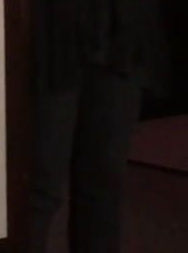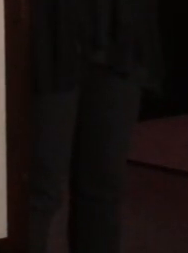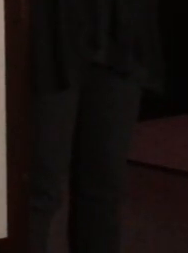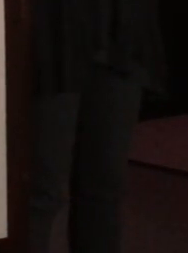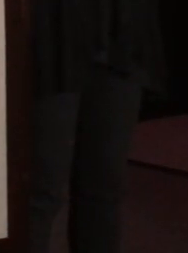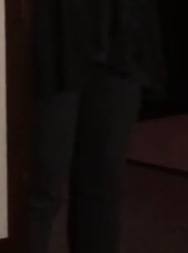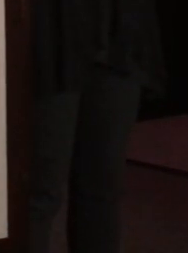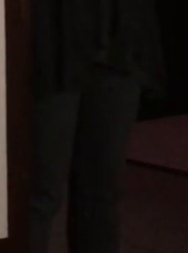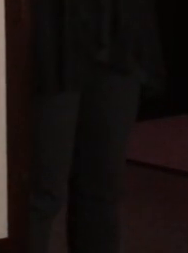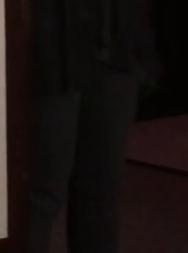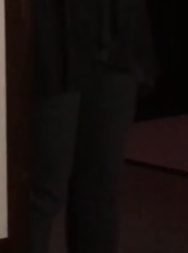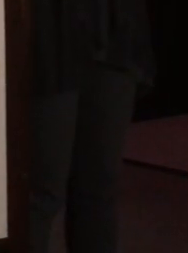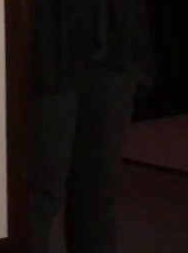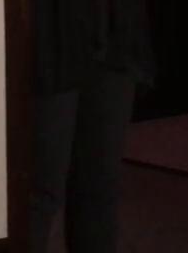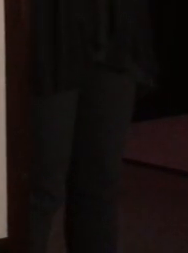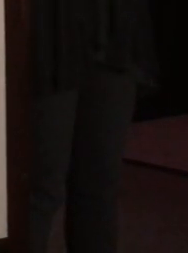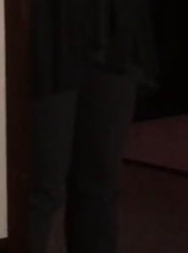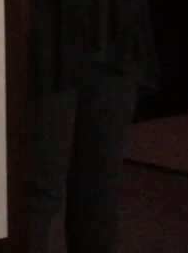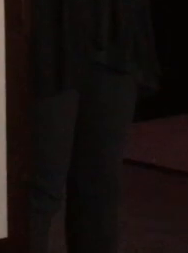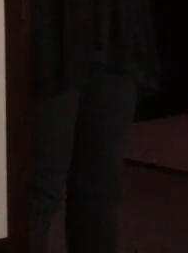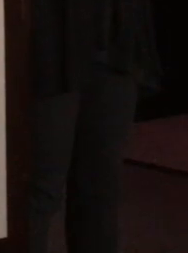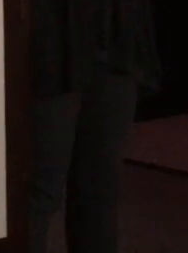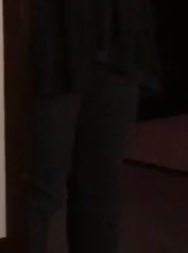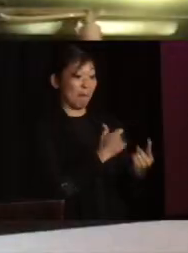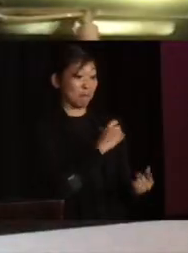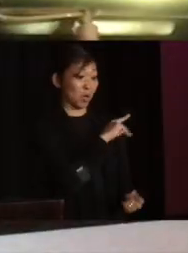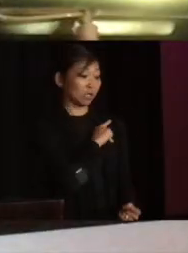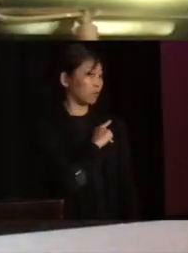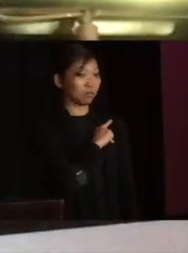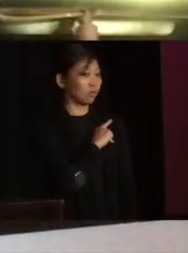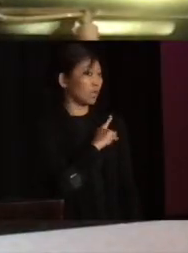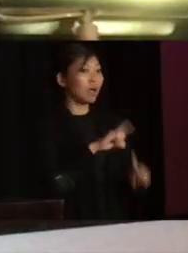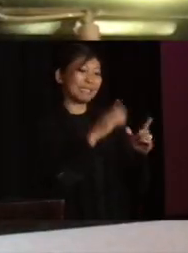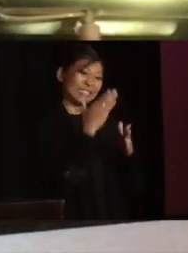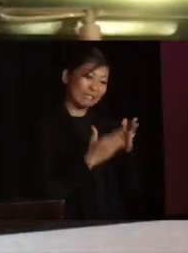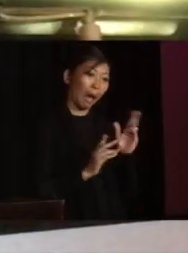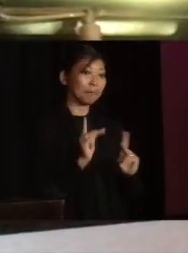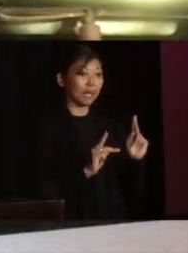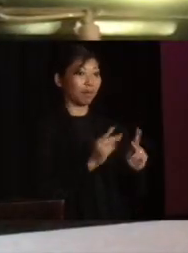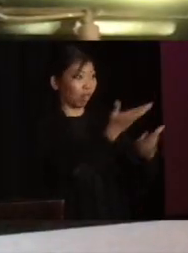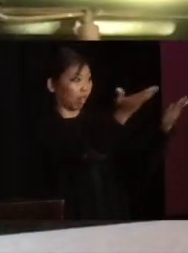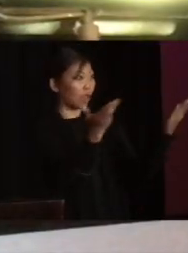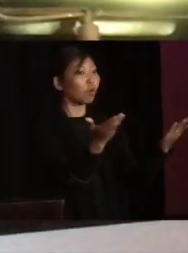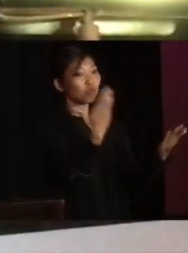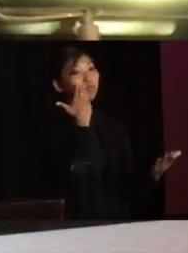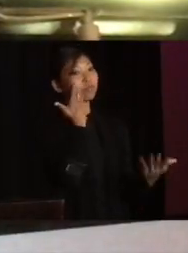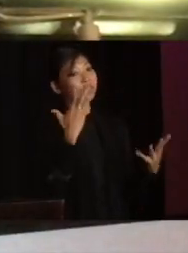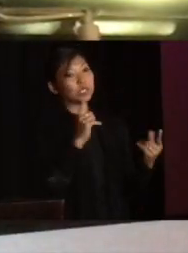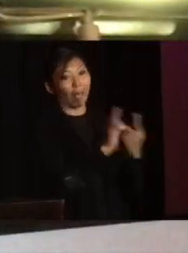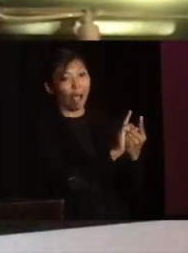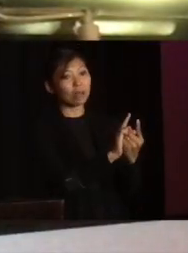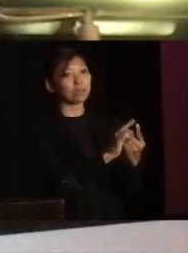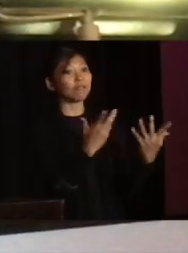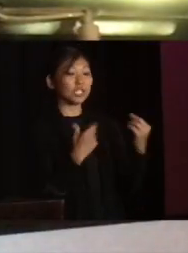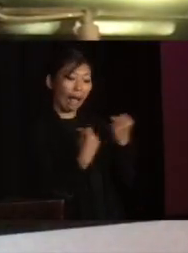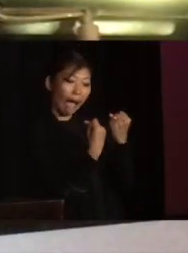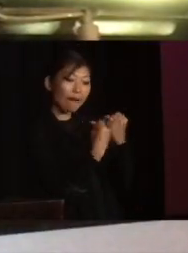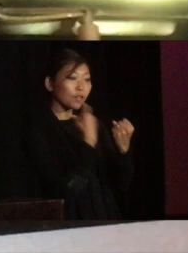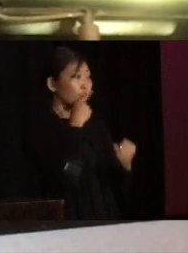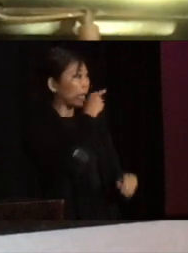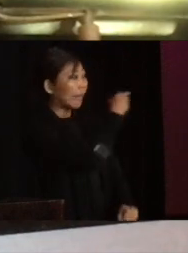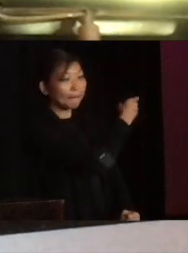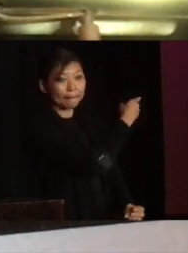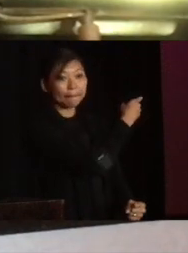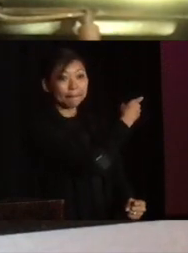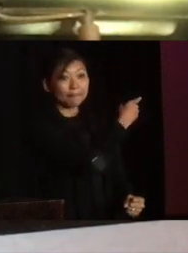adoptee, Philip Clay. I did not know him personally, but I do know some people here in the room did and have advocated for